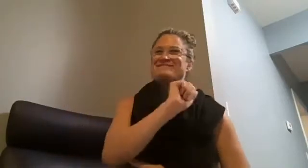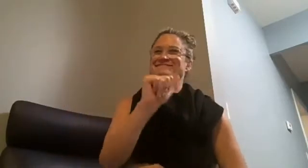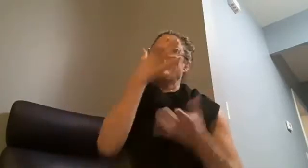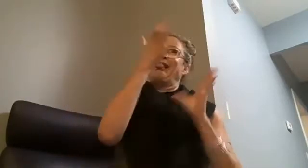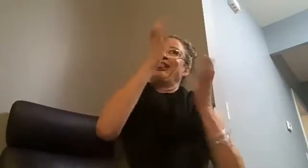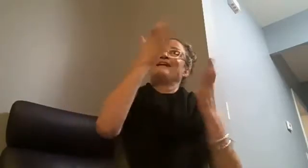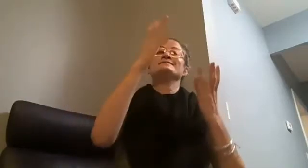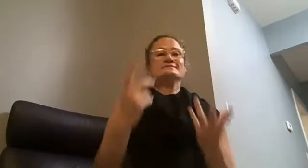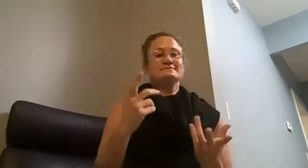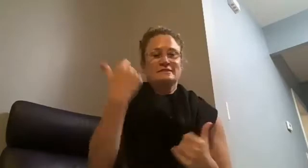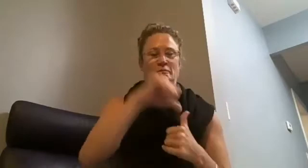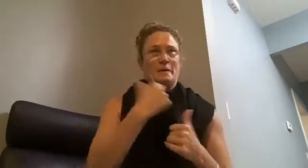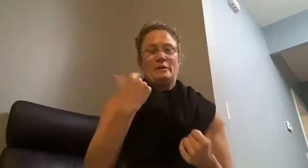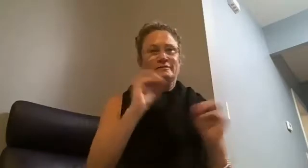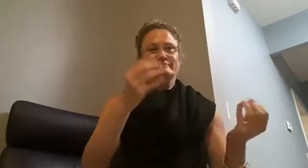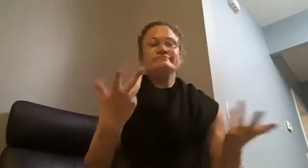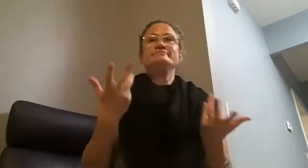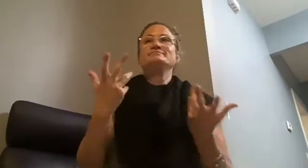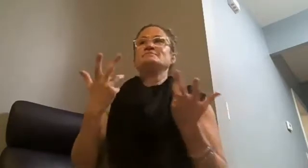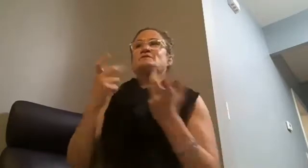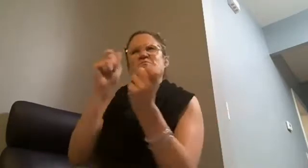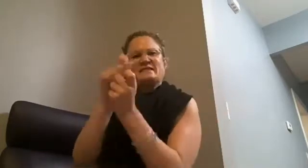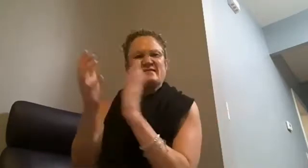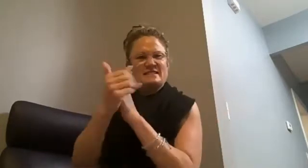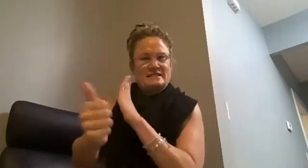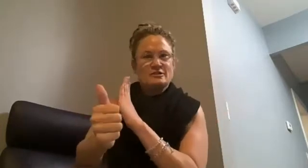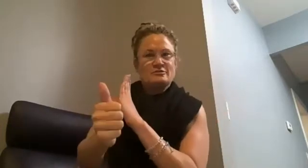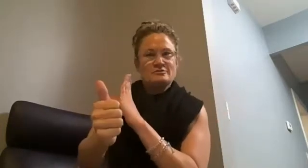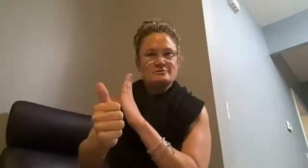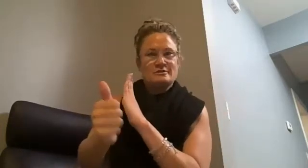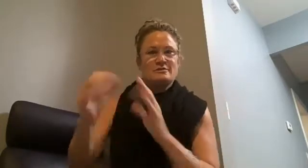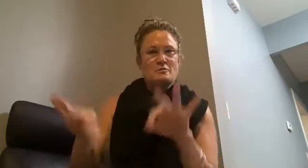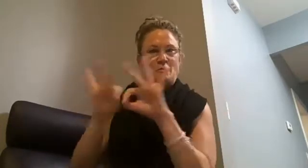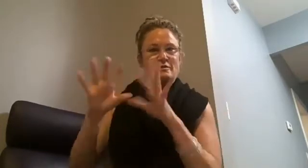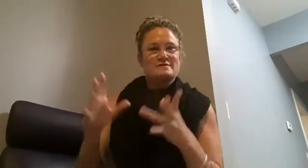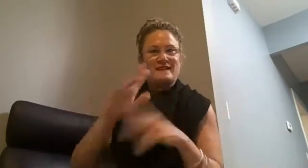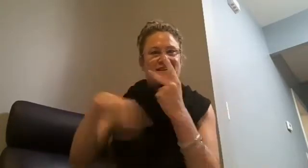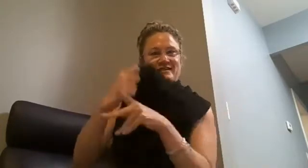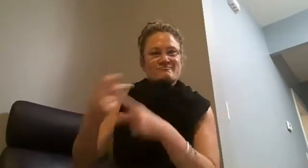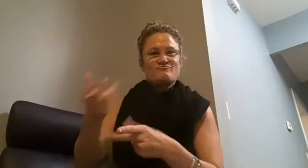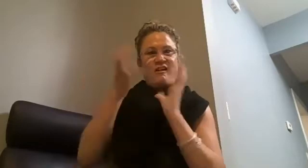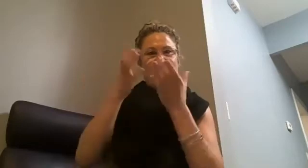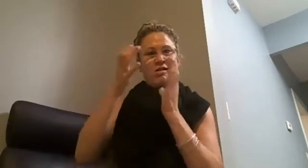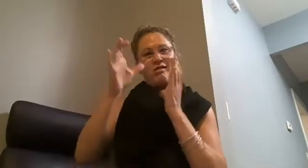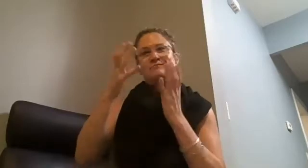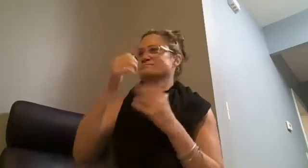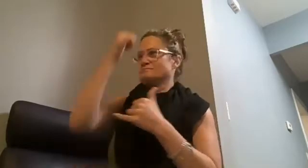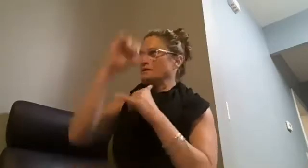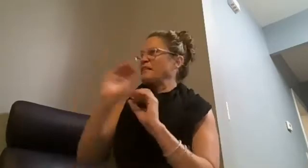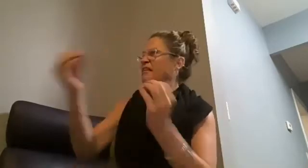develop certain skills that are unique to that type of drinking. Kind of like the ability to, when coming out of a